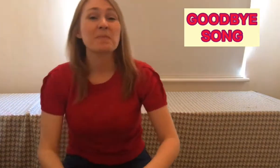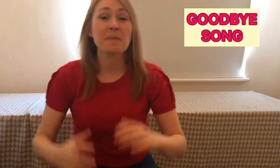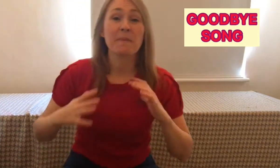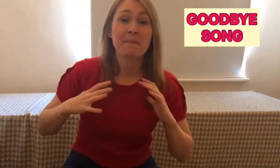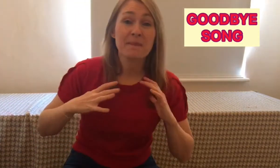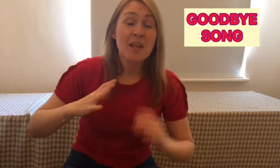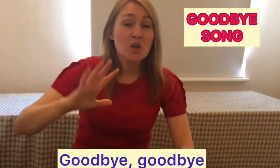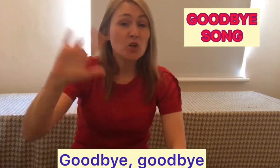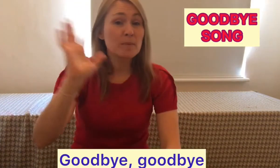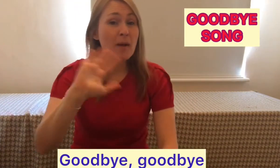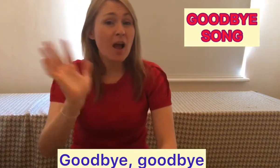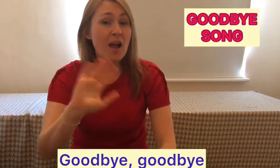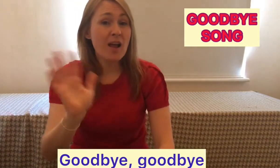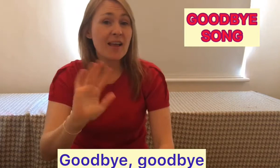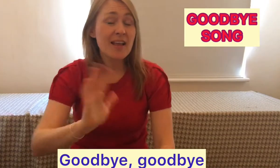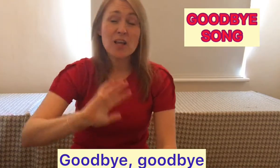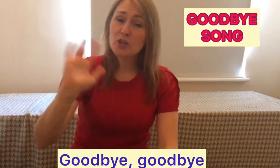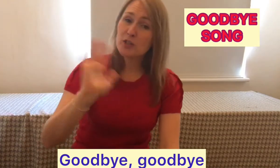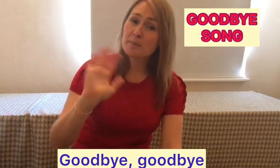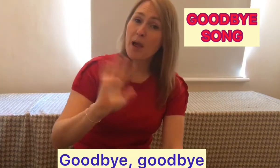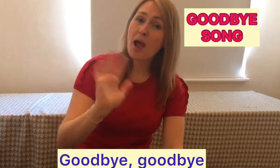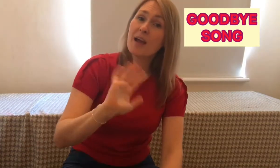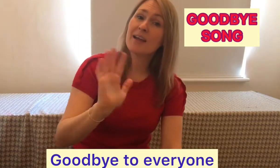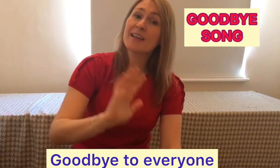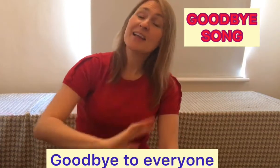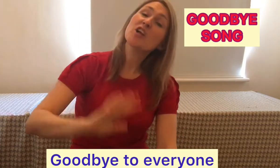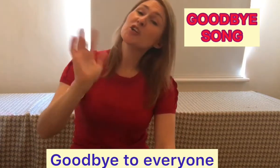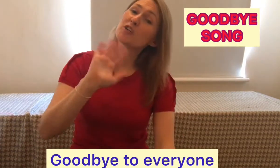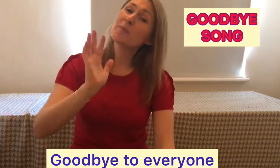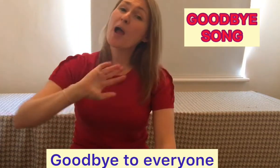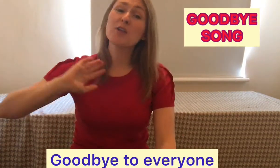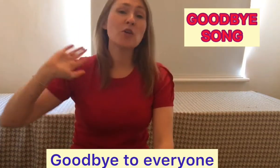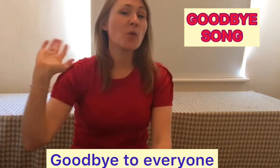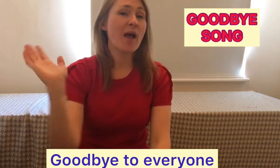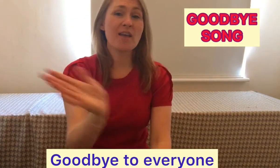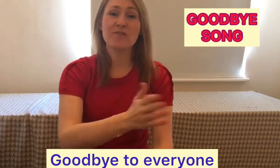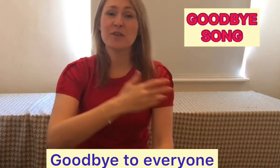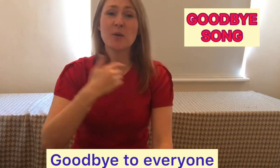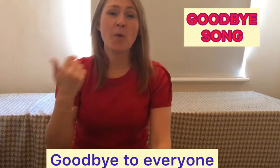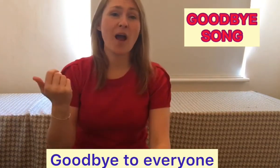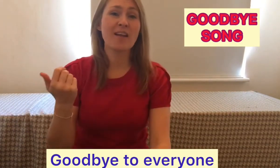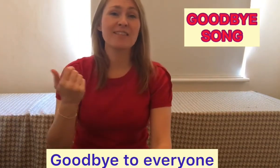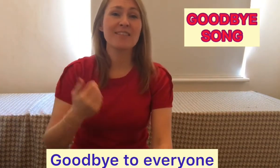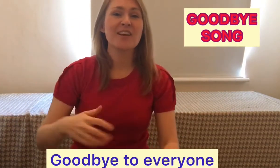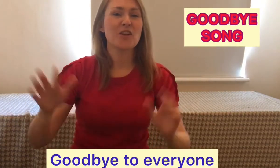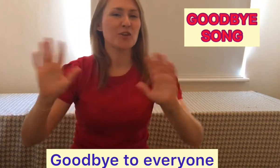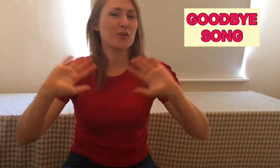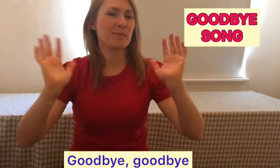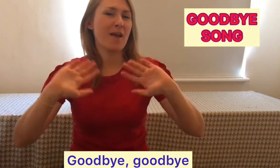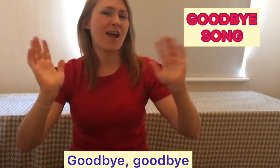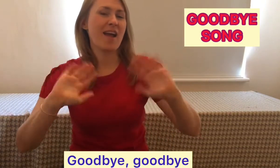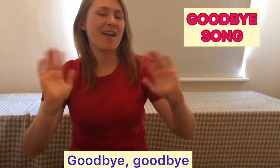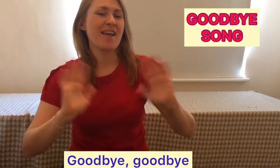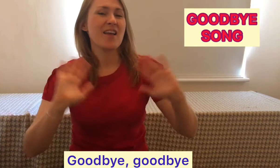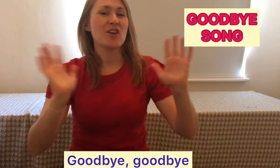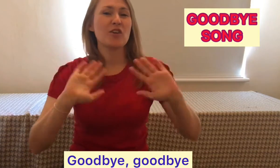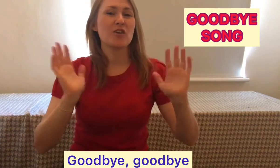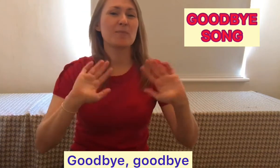Goodbye, goodbye, goodbye to everyone Goodbye, goodbye,